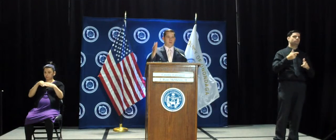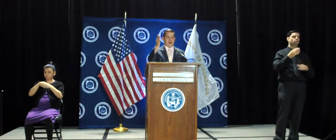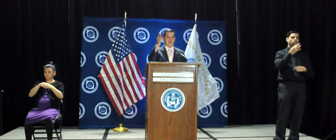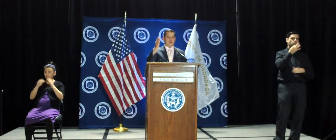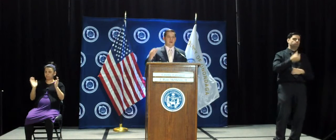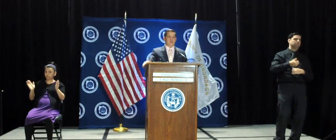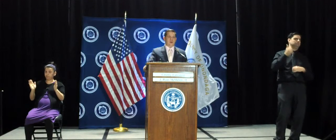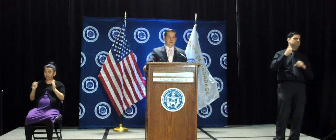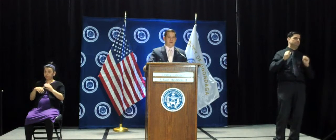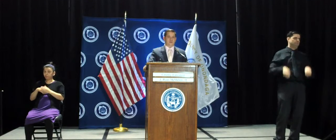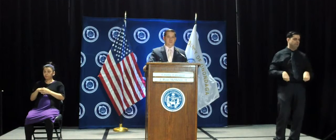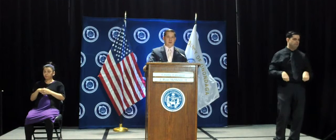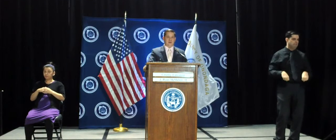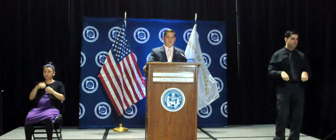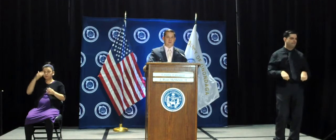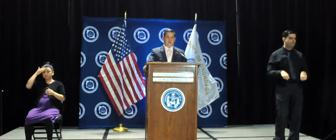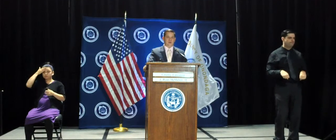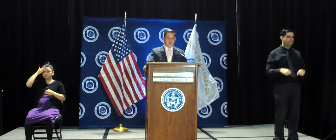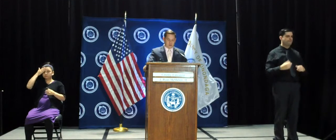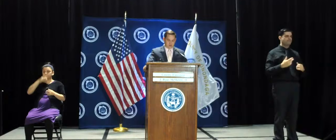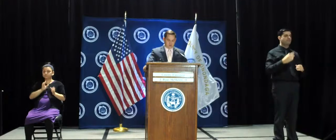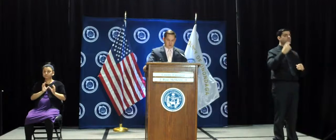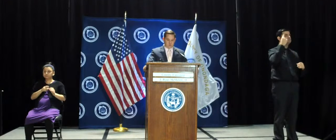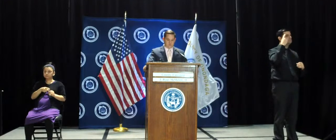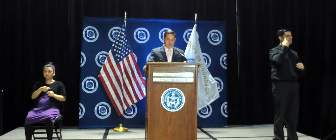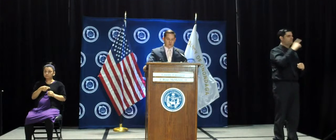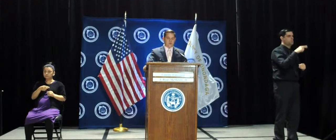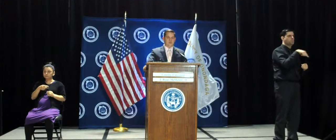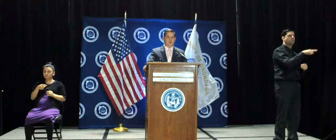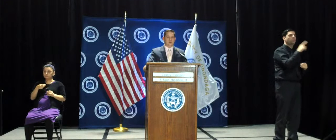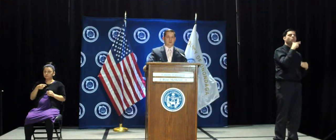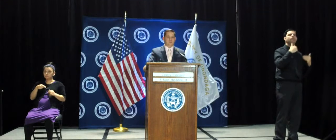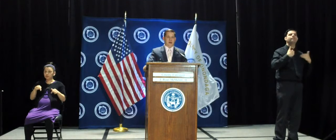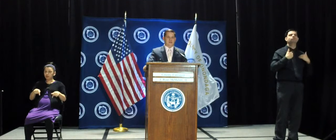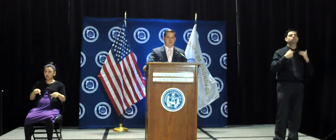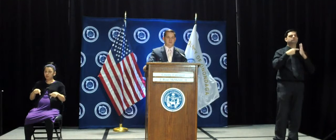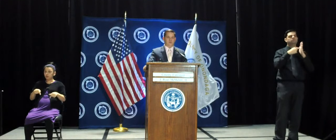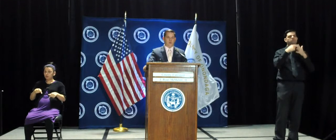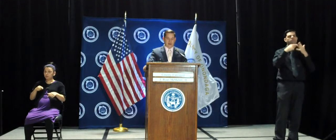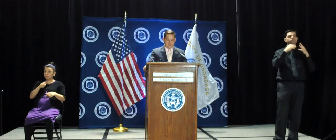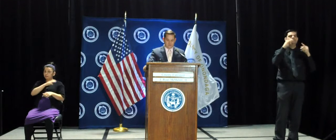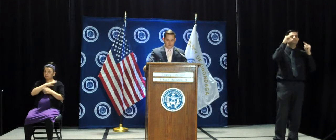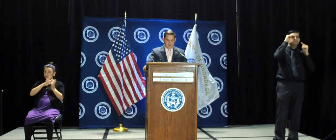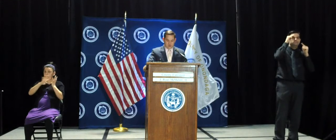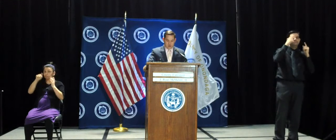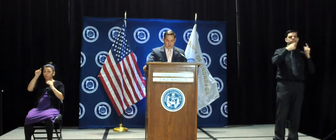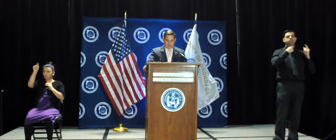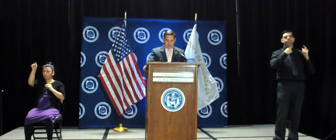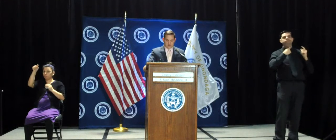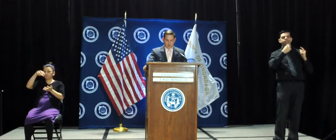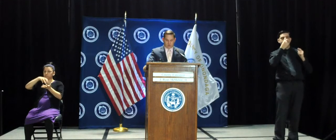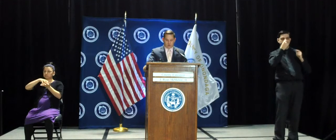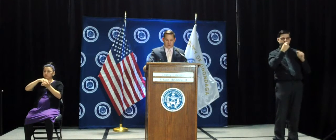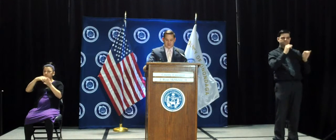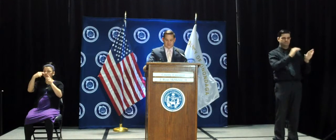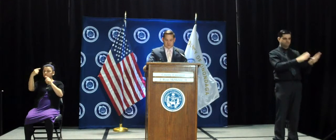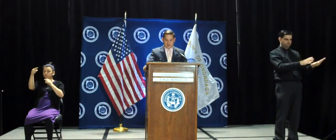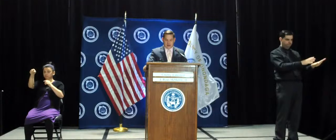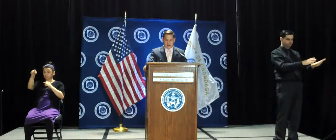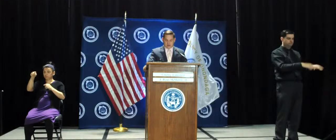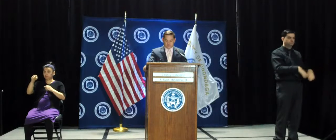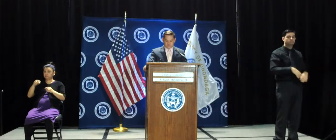They walk by it right here. The demand is very good, and we've increased capacity for that. But let's go over